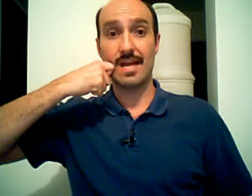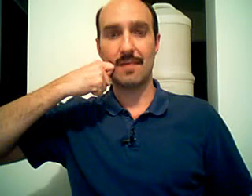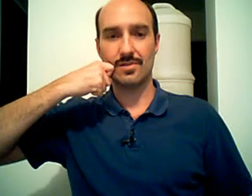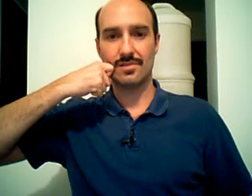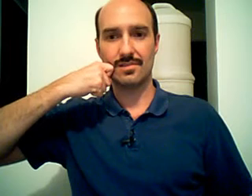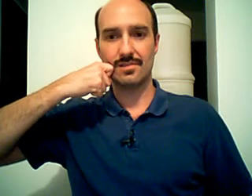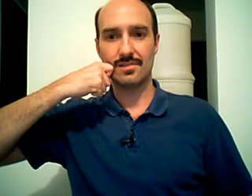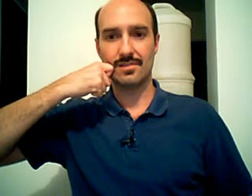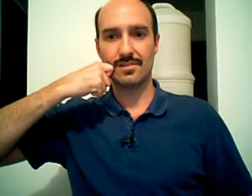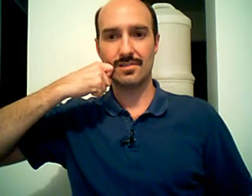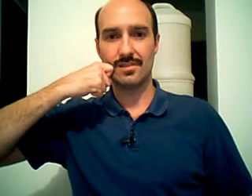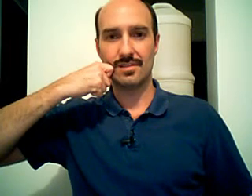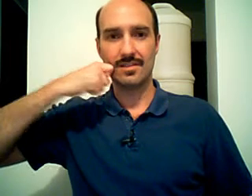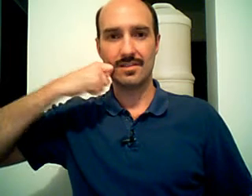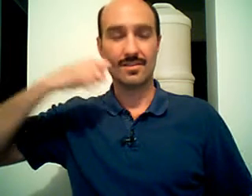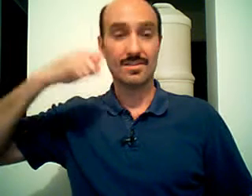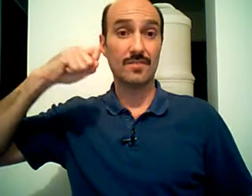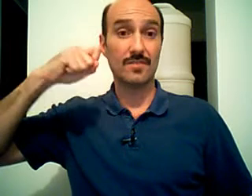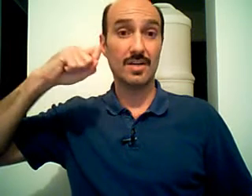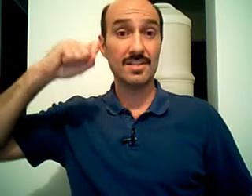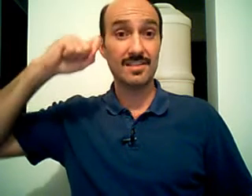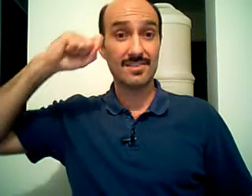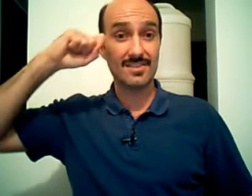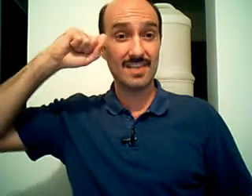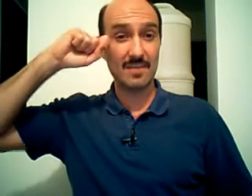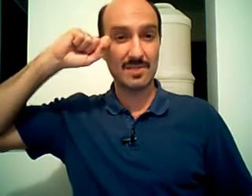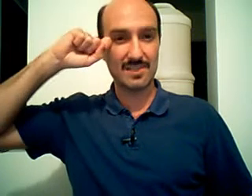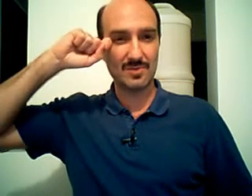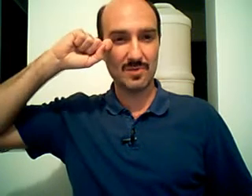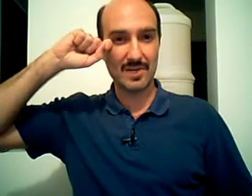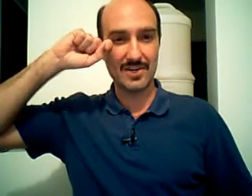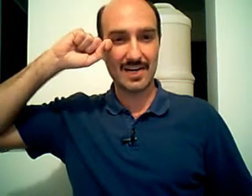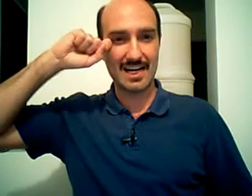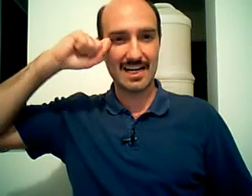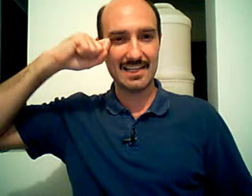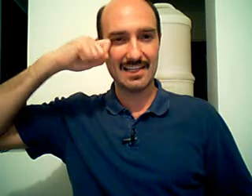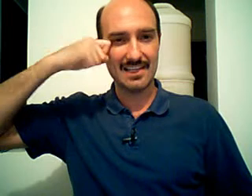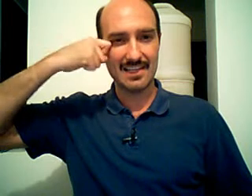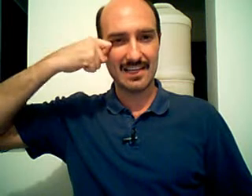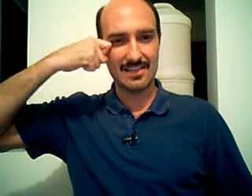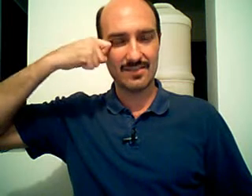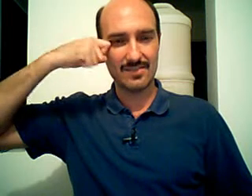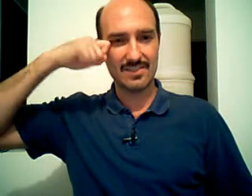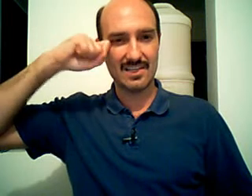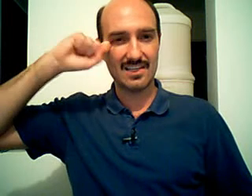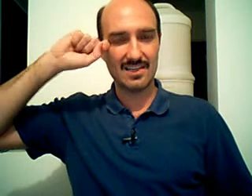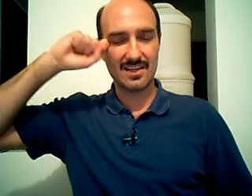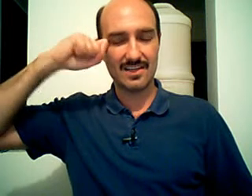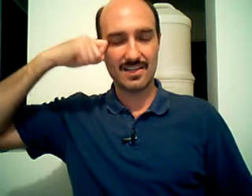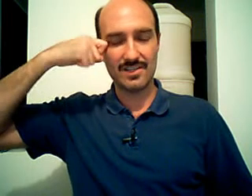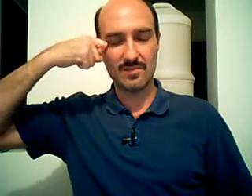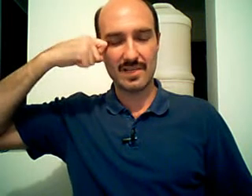apple. Sign for onion is the same, except you put it by your eye, as if to say an onion makes